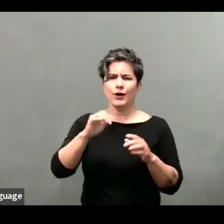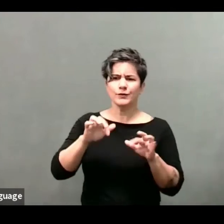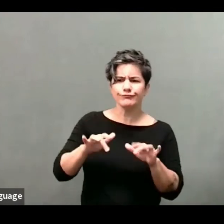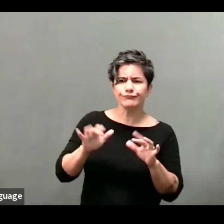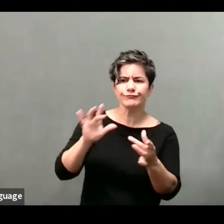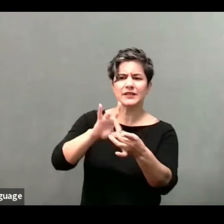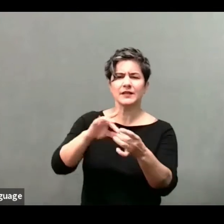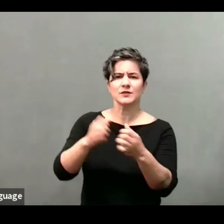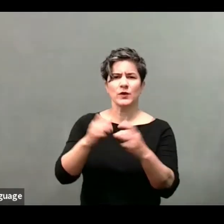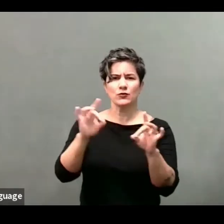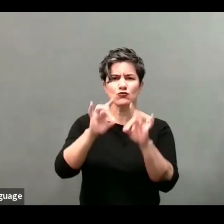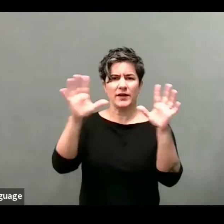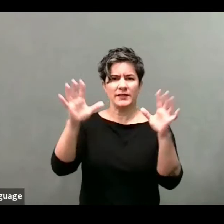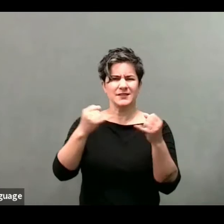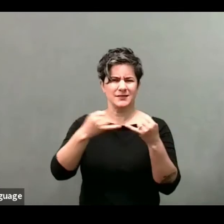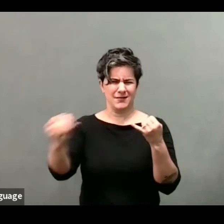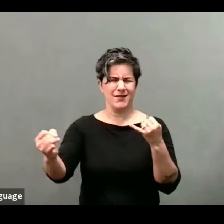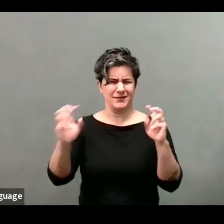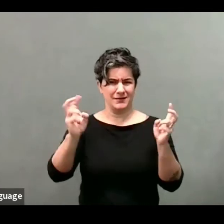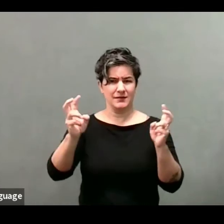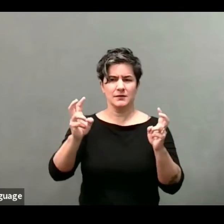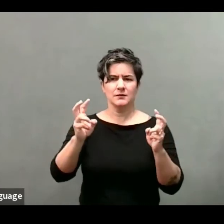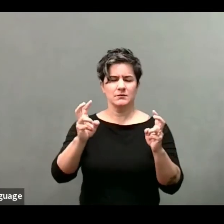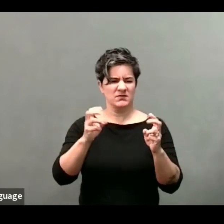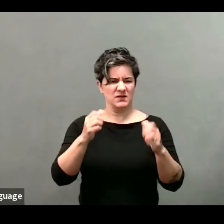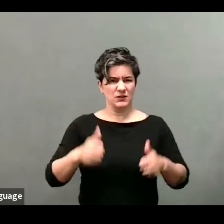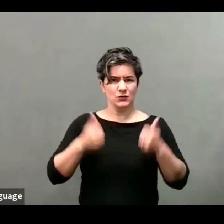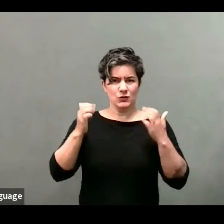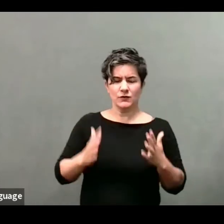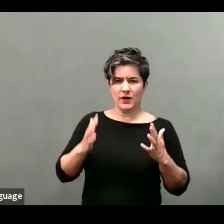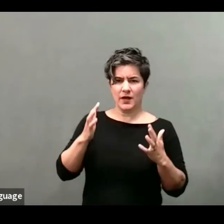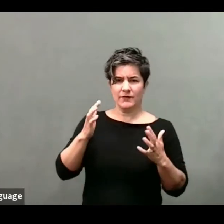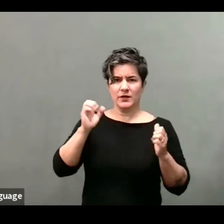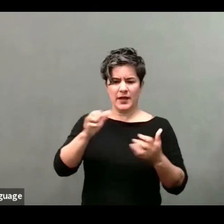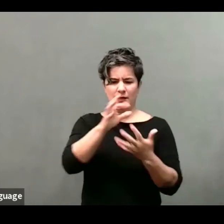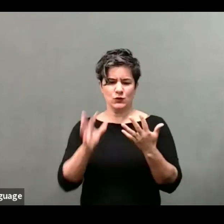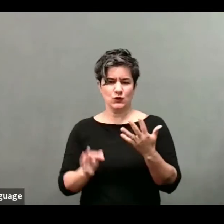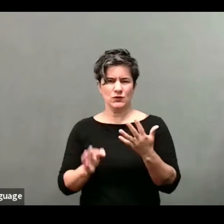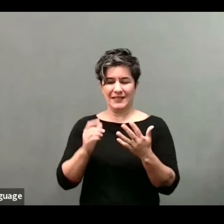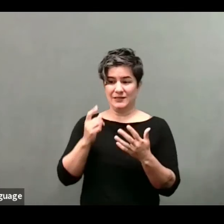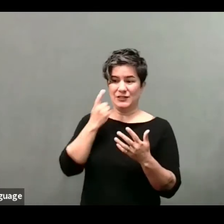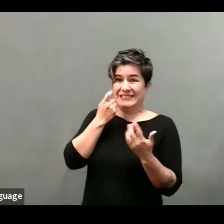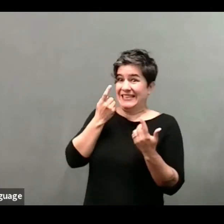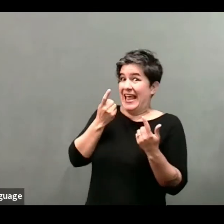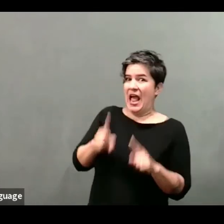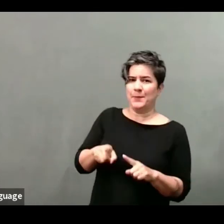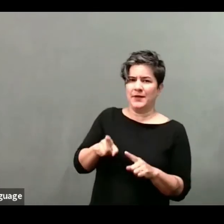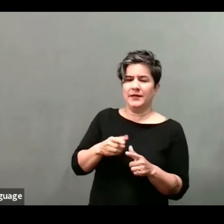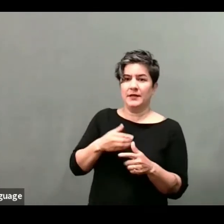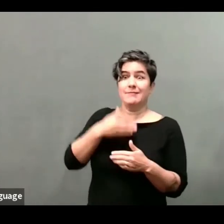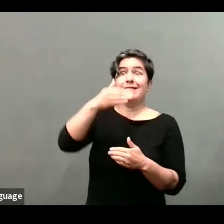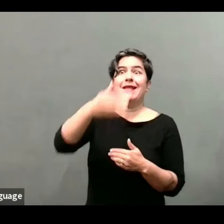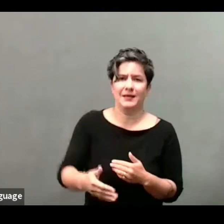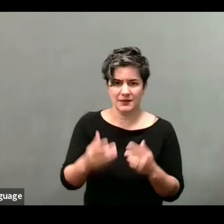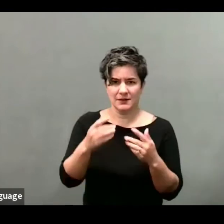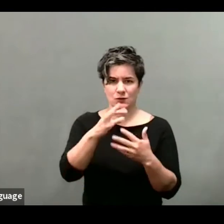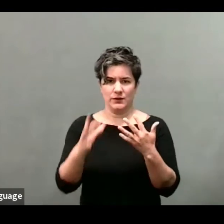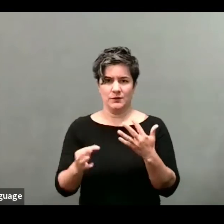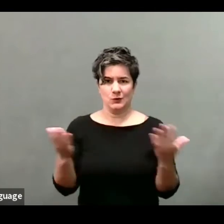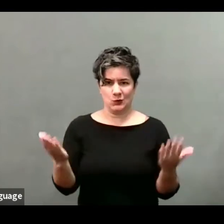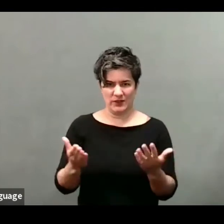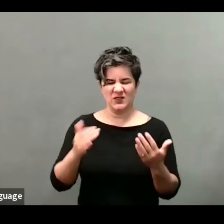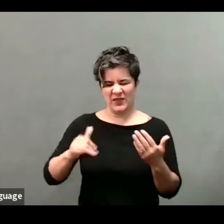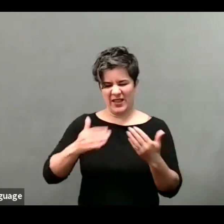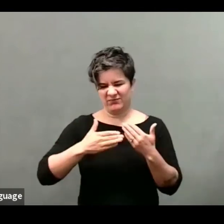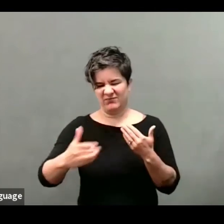helplines, when we just think about what are all the different things that a survivor can choose immediately after an assault, and we're going to talk about these things